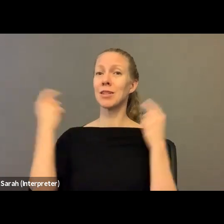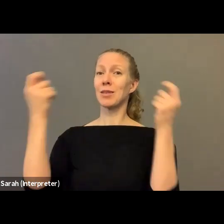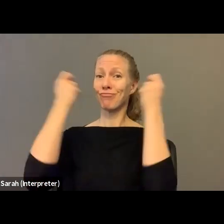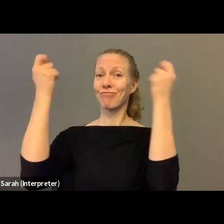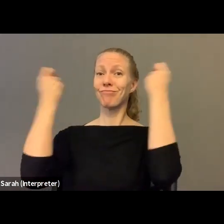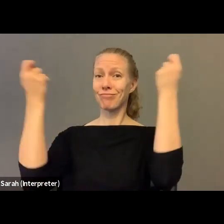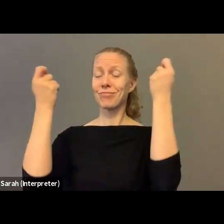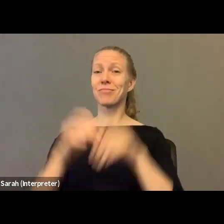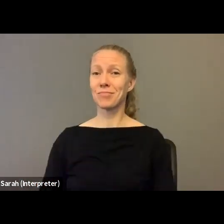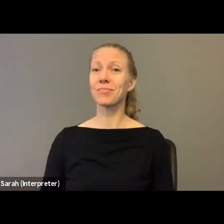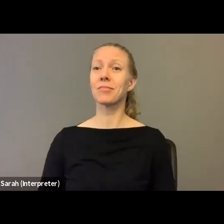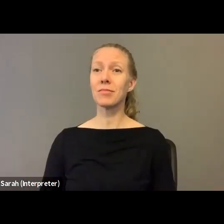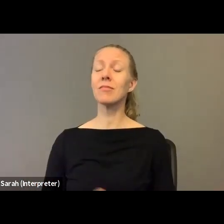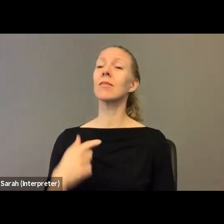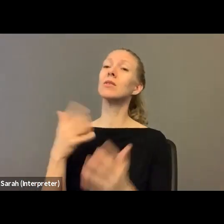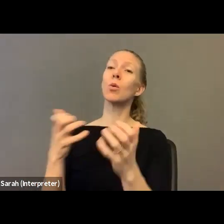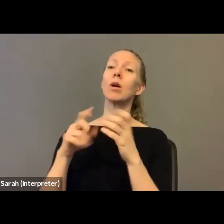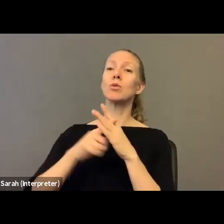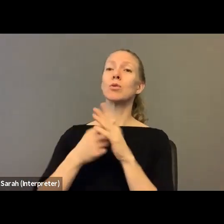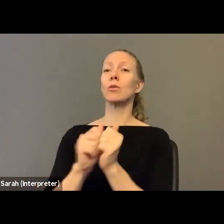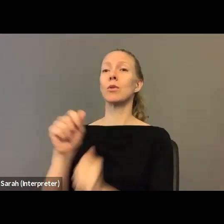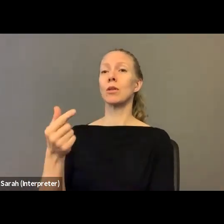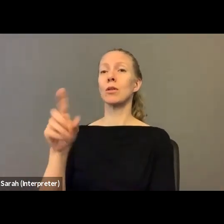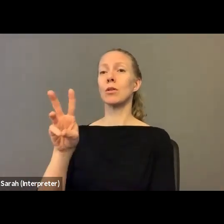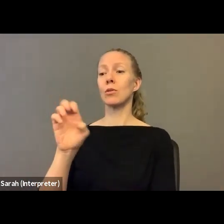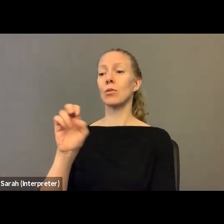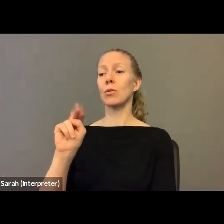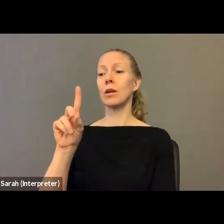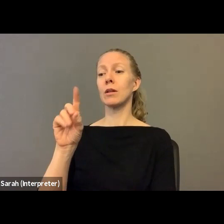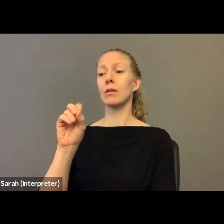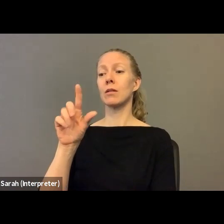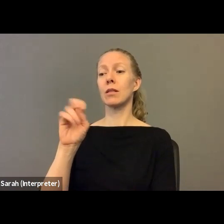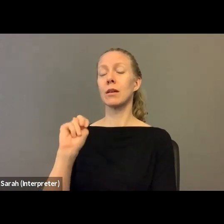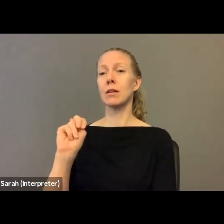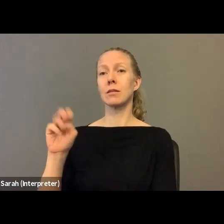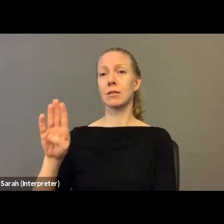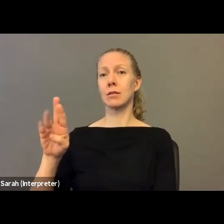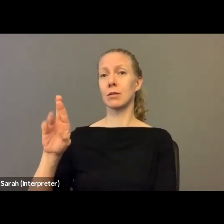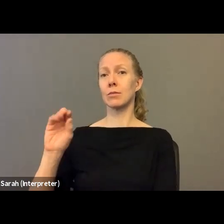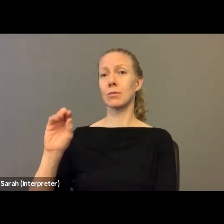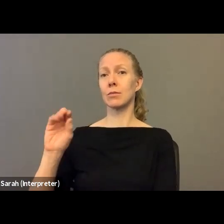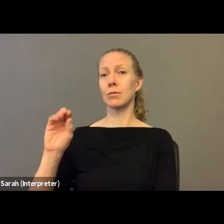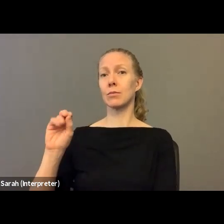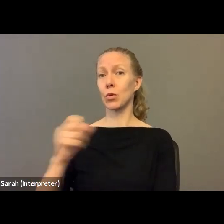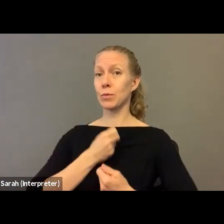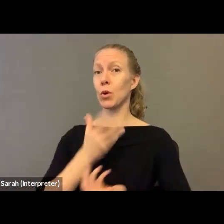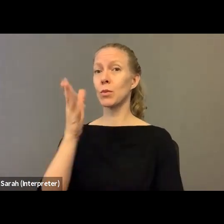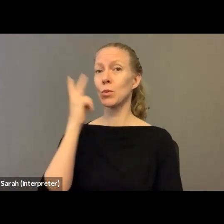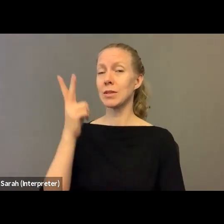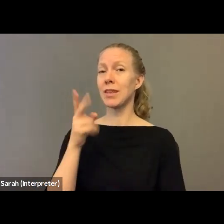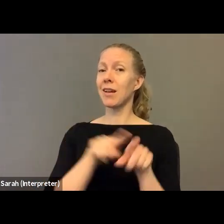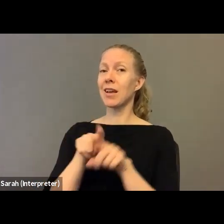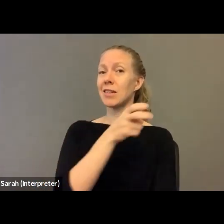start with a Gwendolyn Brooks poem, and you'll see this as a segue into my first